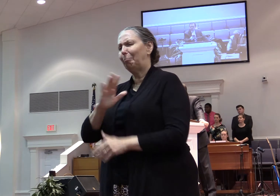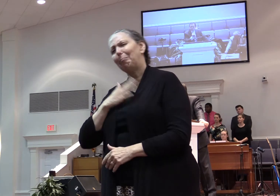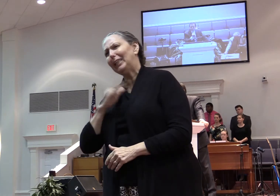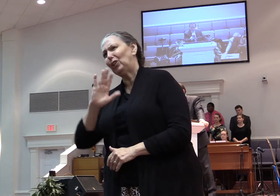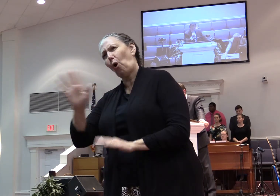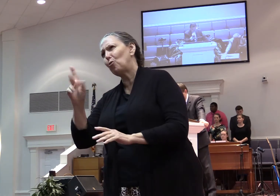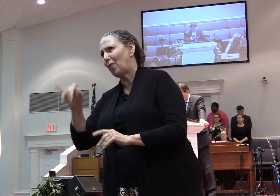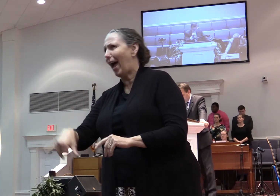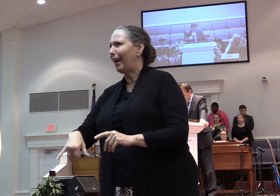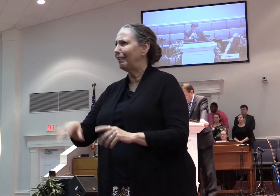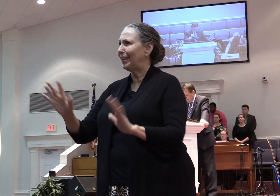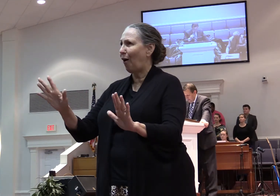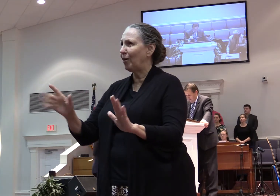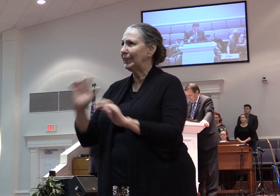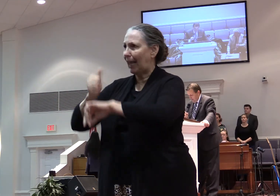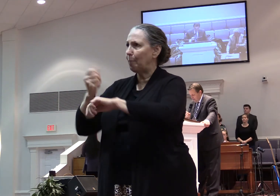Amen.